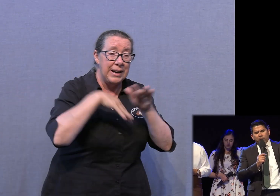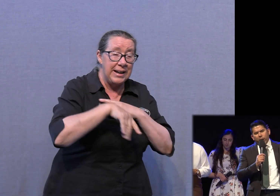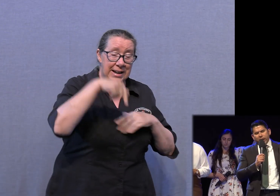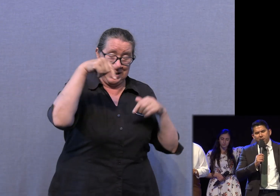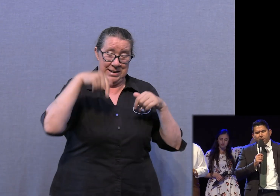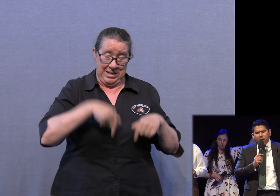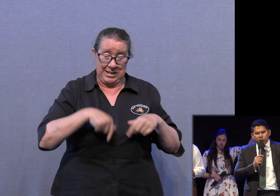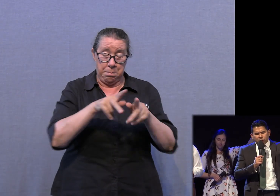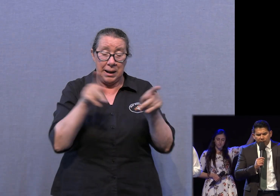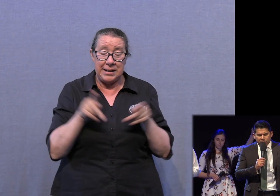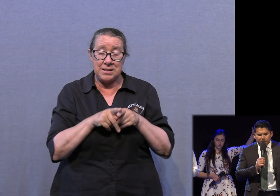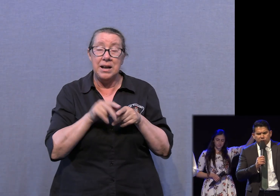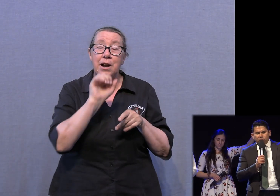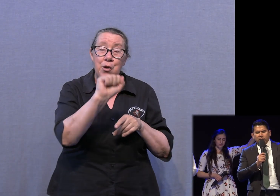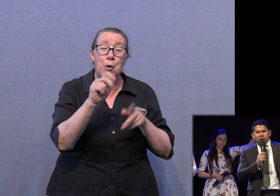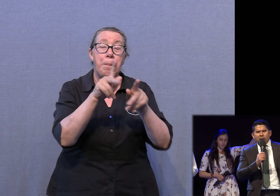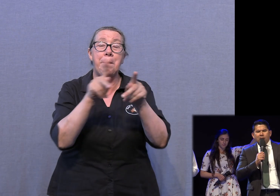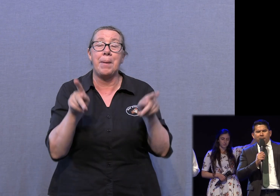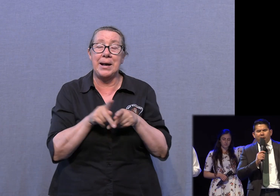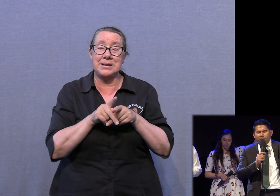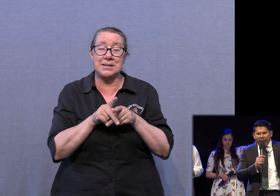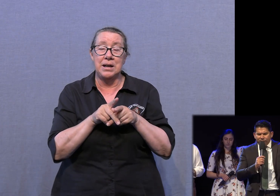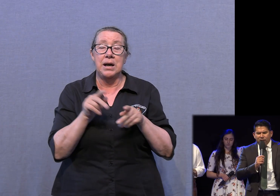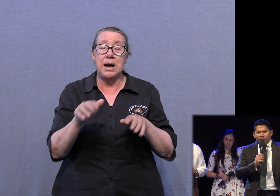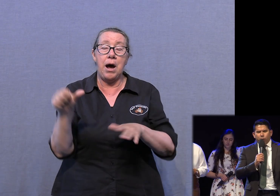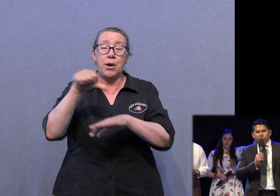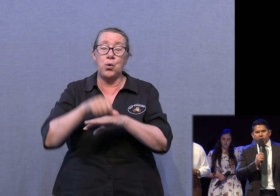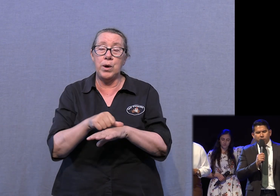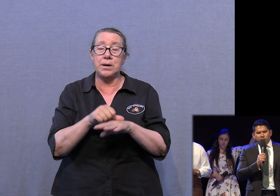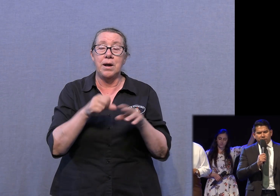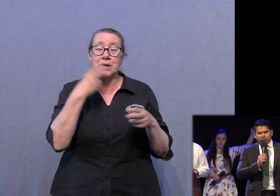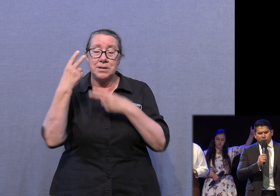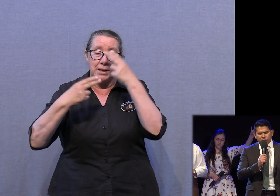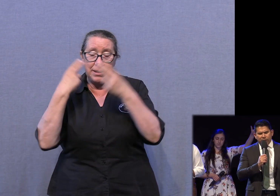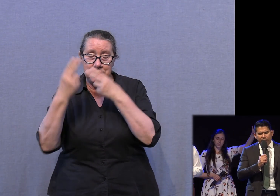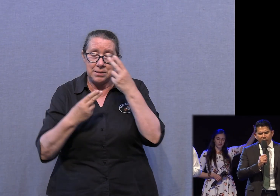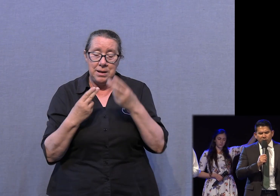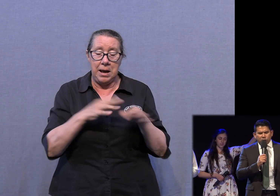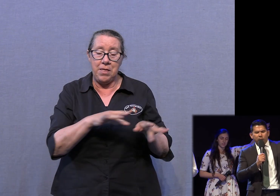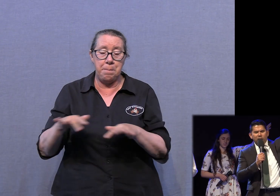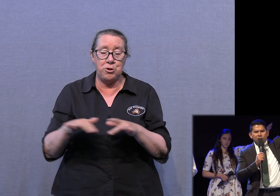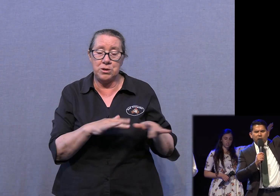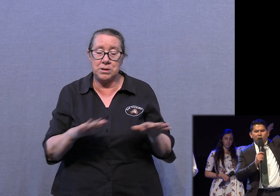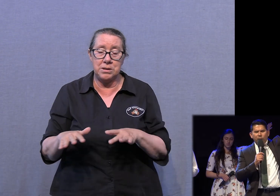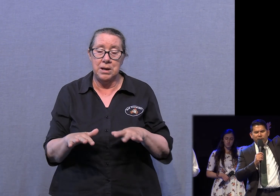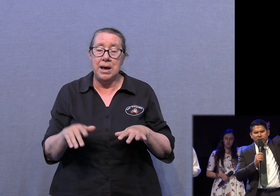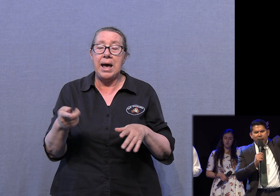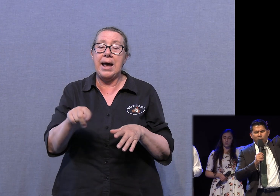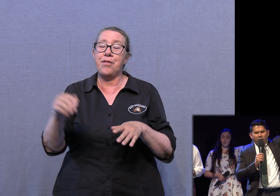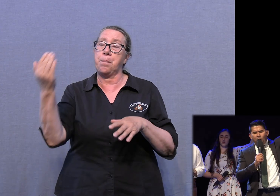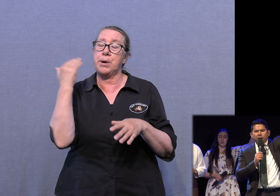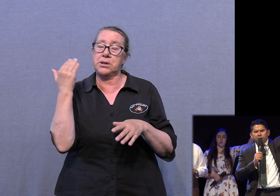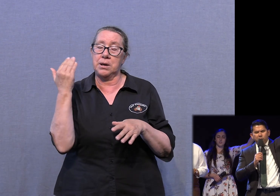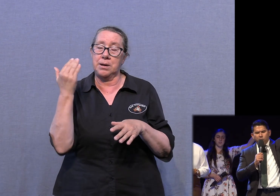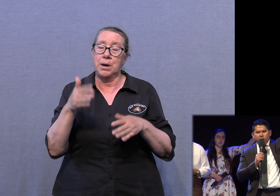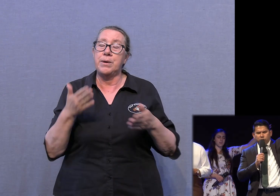let your anointing be upon your singers and musicians, upon the man of God that will bring the word of God to us today. So we give you glory this day.